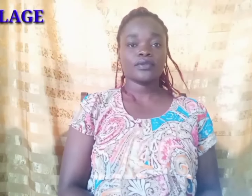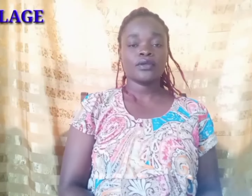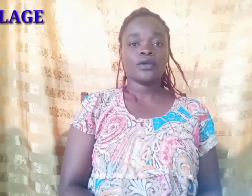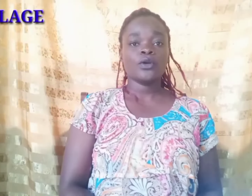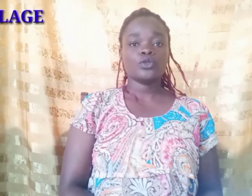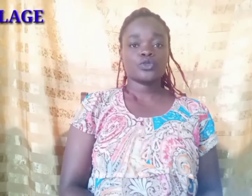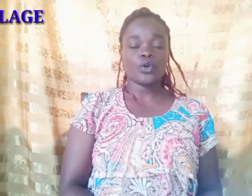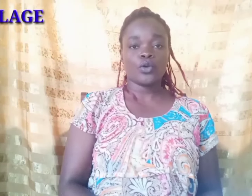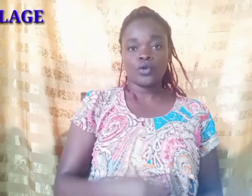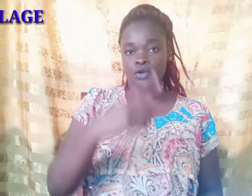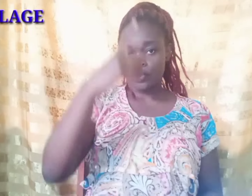So,